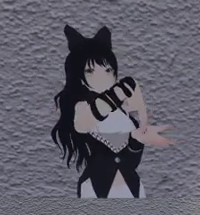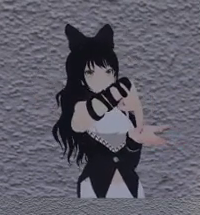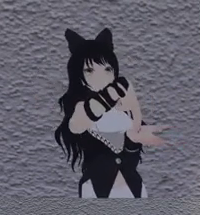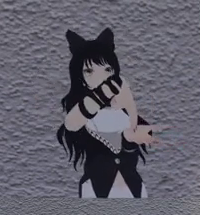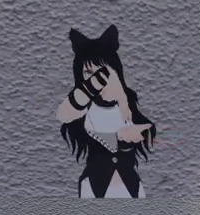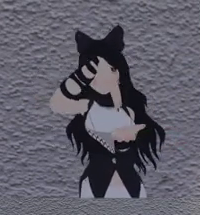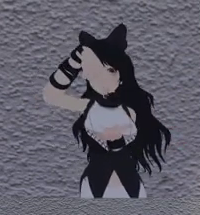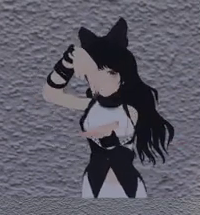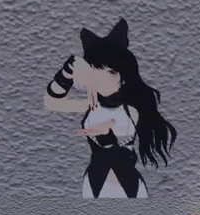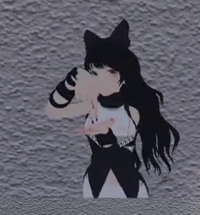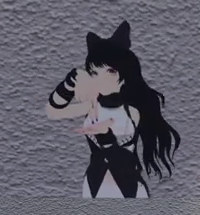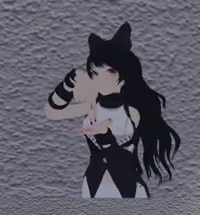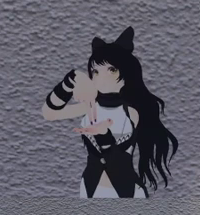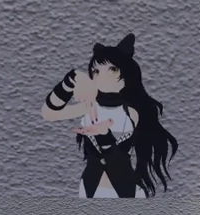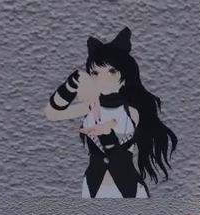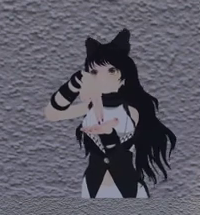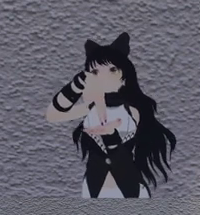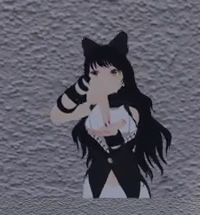Stand.